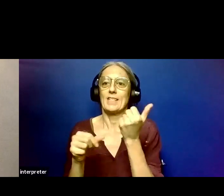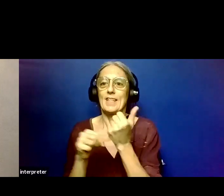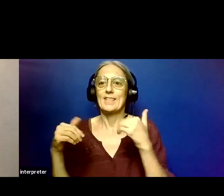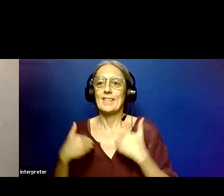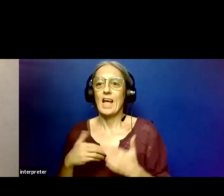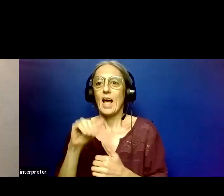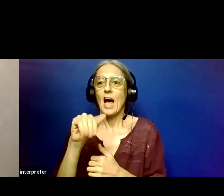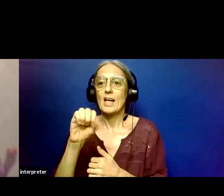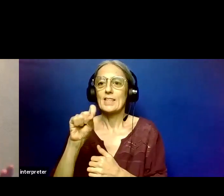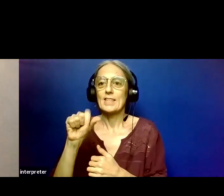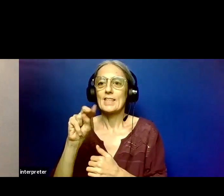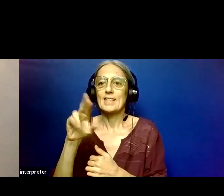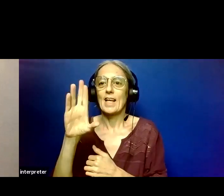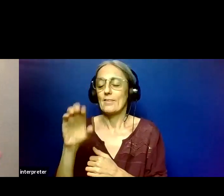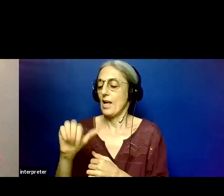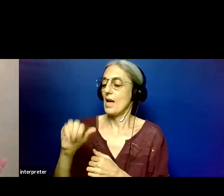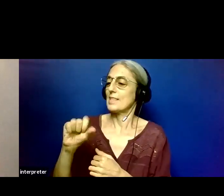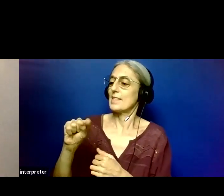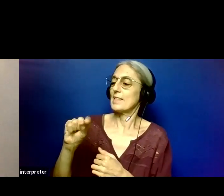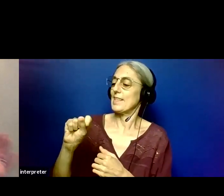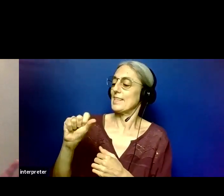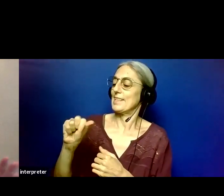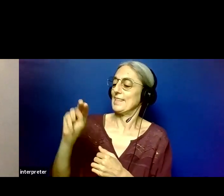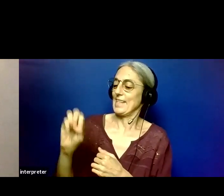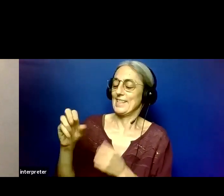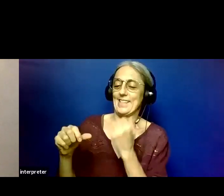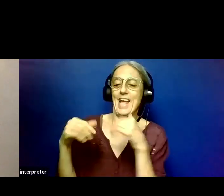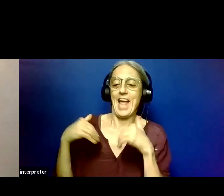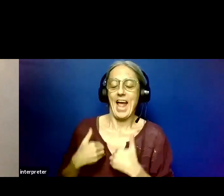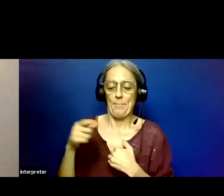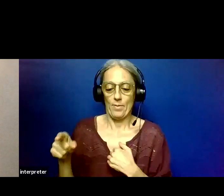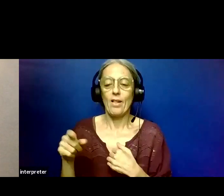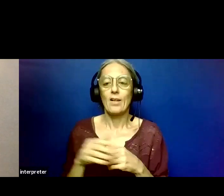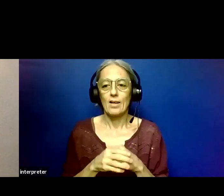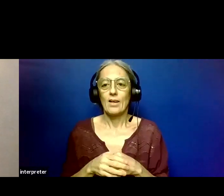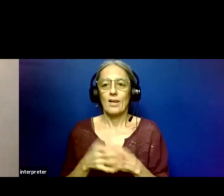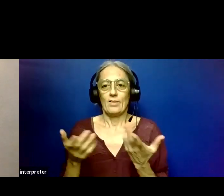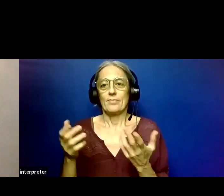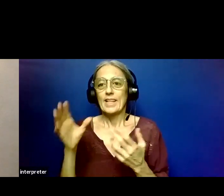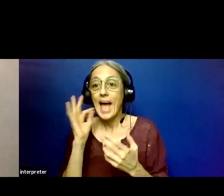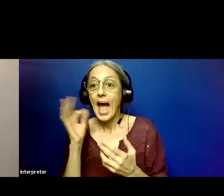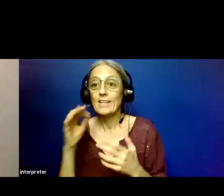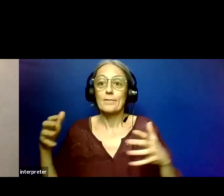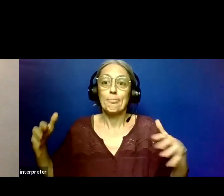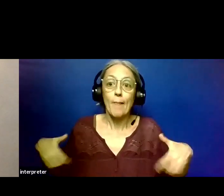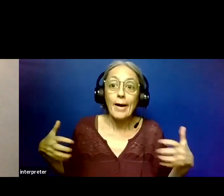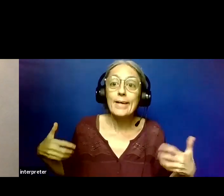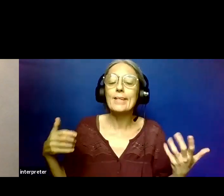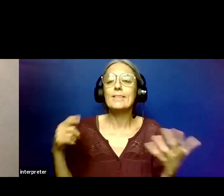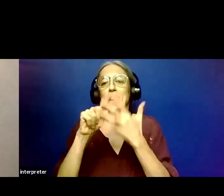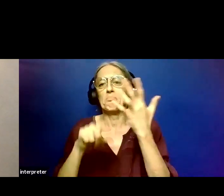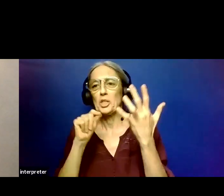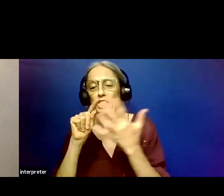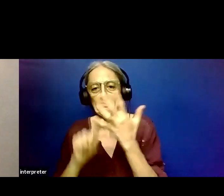and sometimes a squirrel. I've seen so many monkeys, I've seen so many different things. And those fall under the Fair Housing